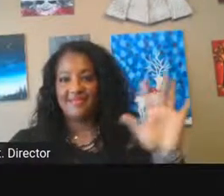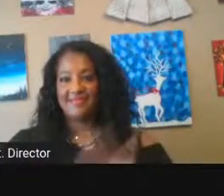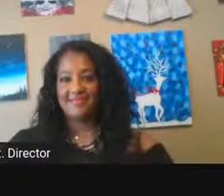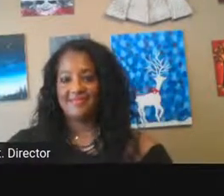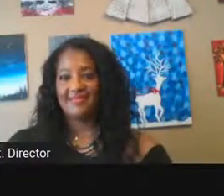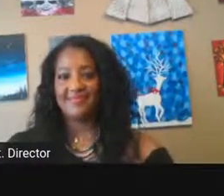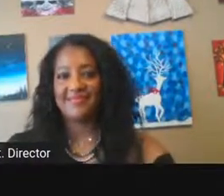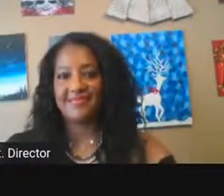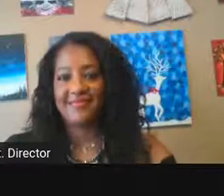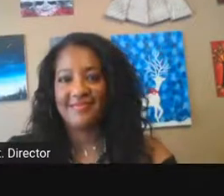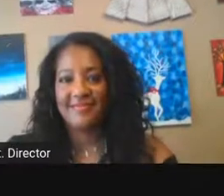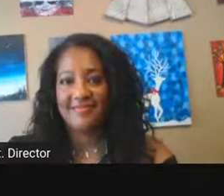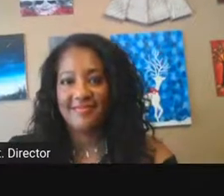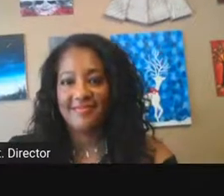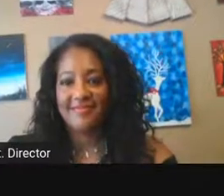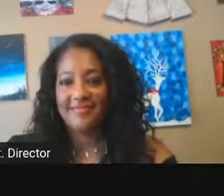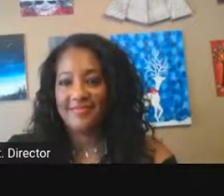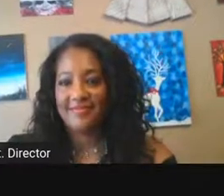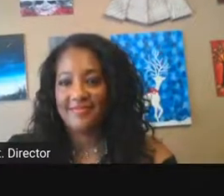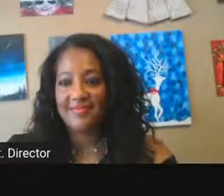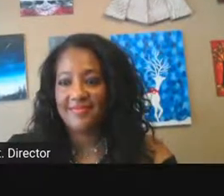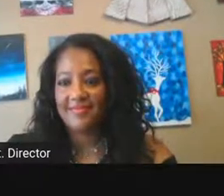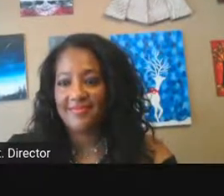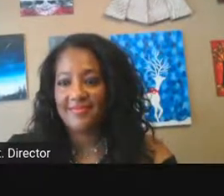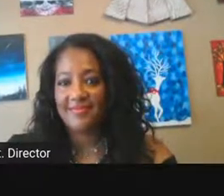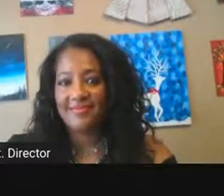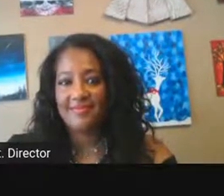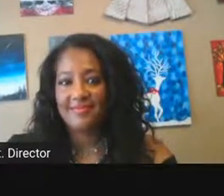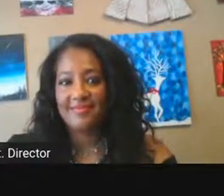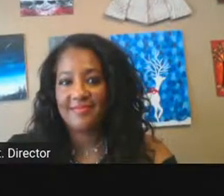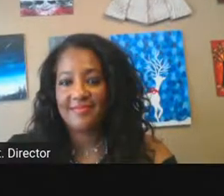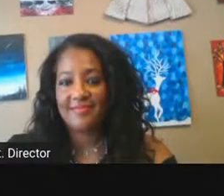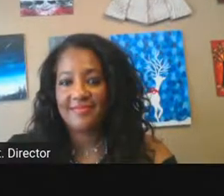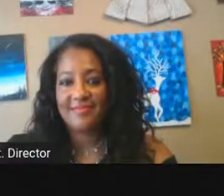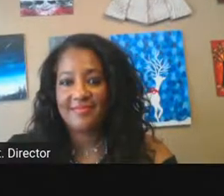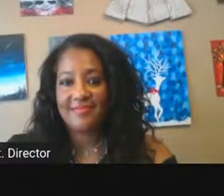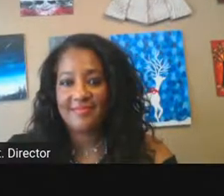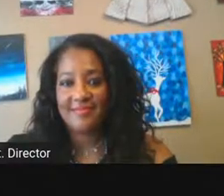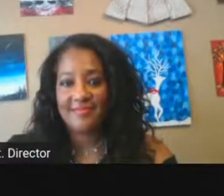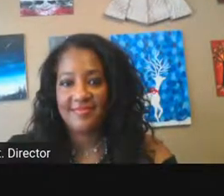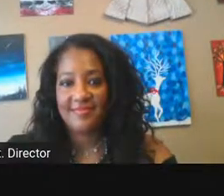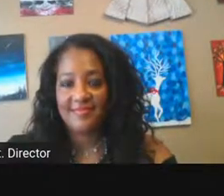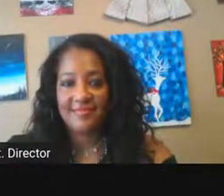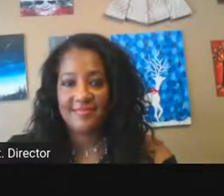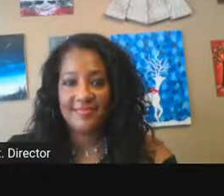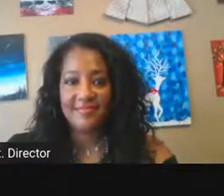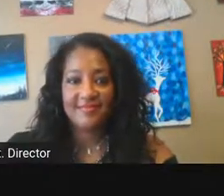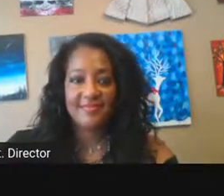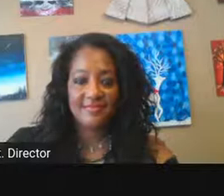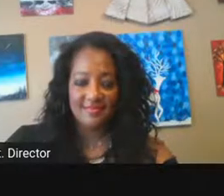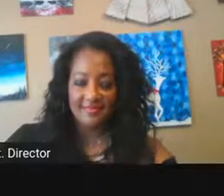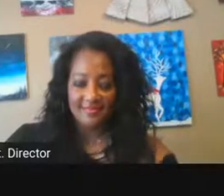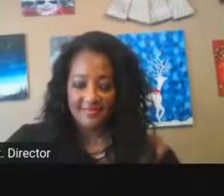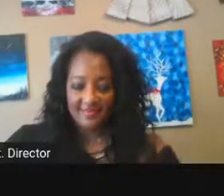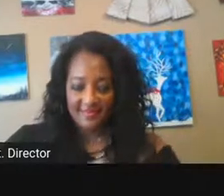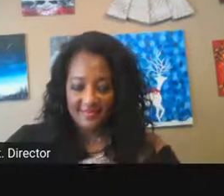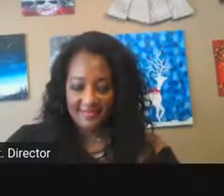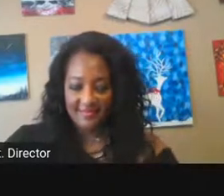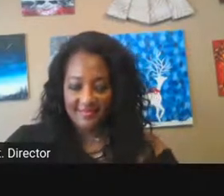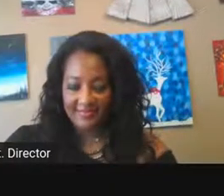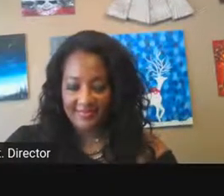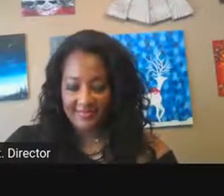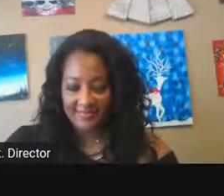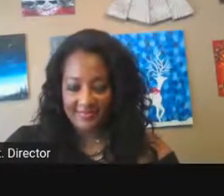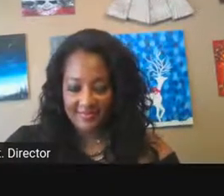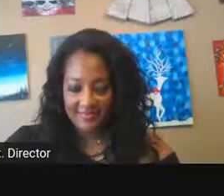assistant director, Nikki. I'm going to get Annis and I set up here while y'all get the talking. Come over a little bit more. More?